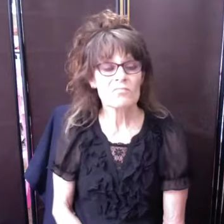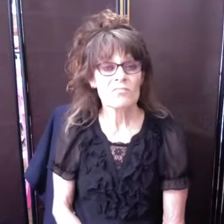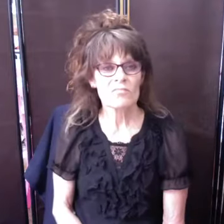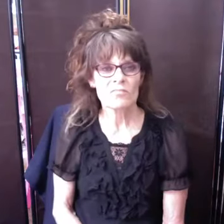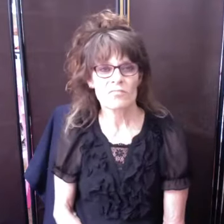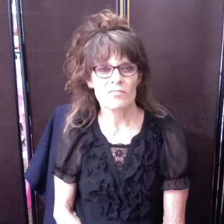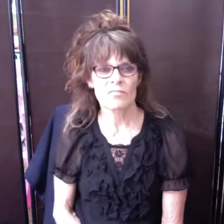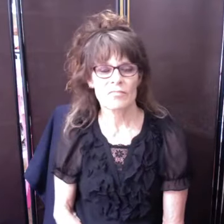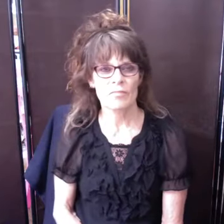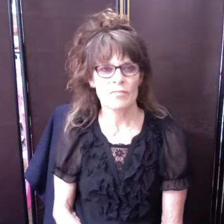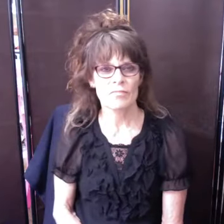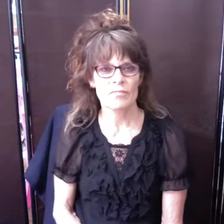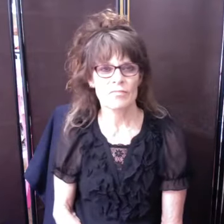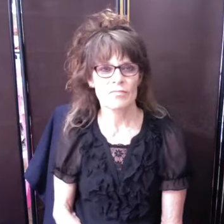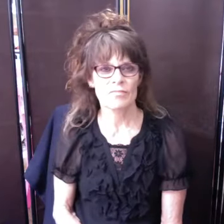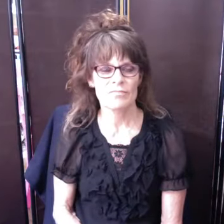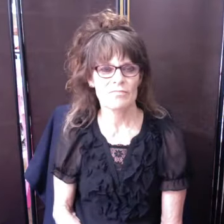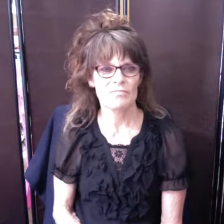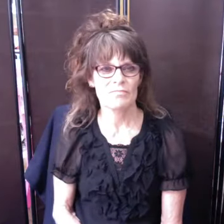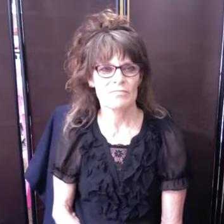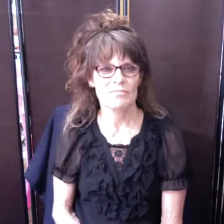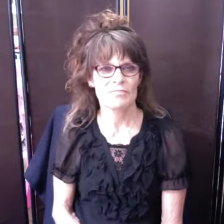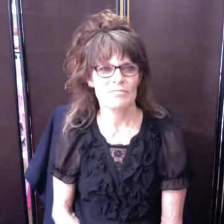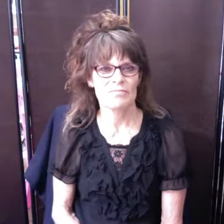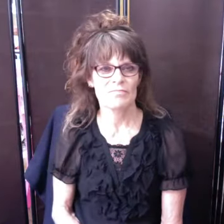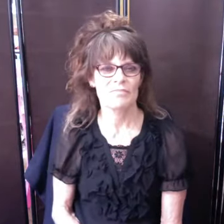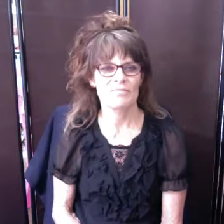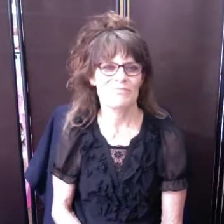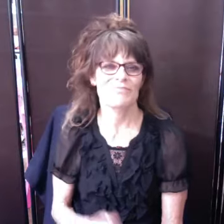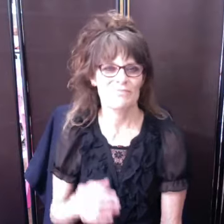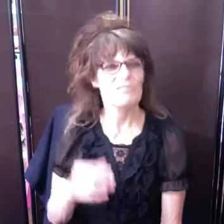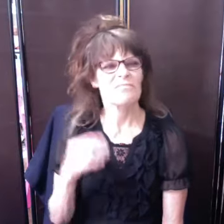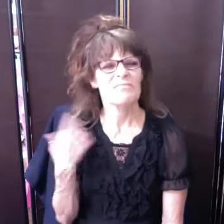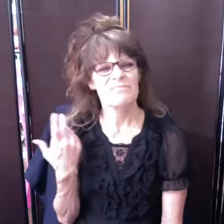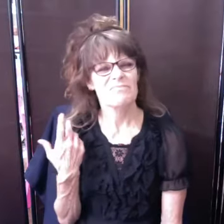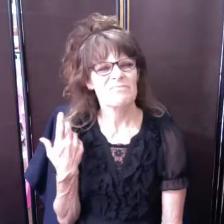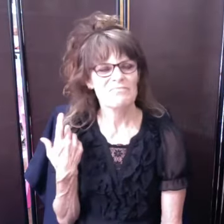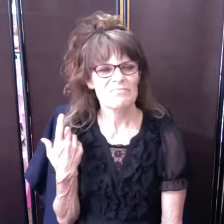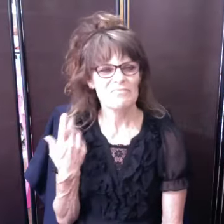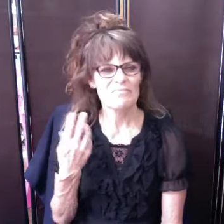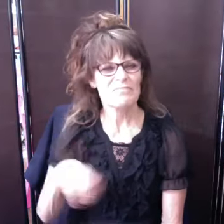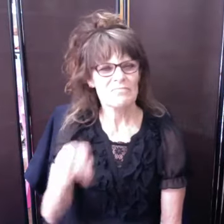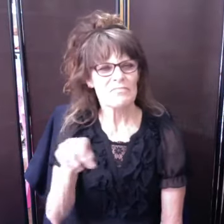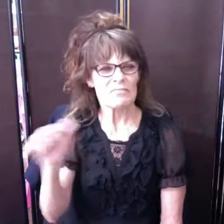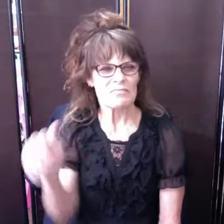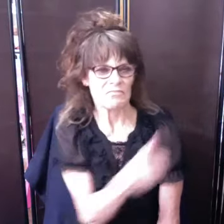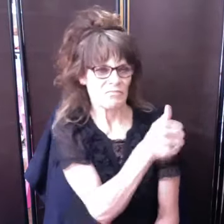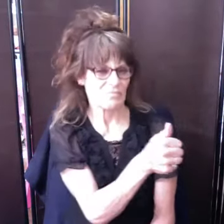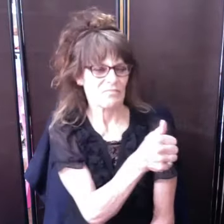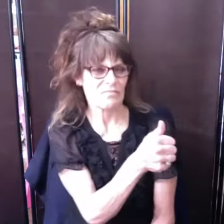Places, miraculous places like Bakersfield, California, which is not Santa Barbara. And no offense if you're from Bakersfield, but it is